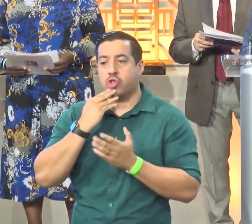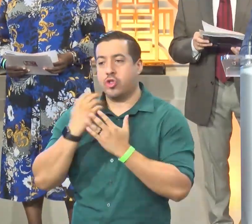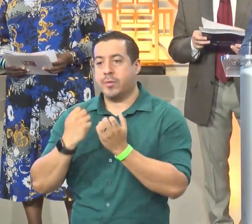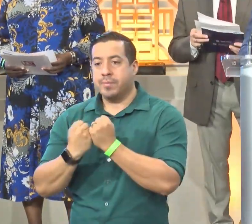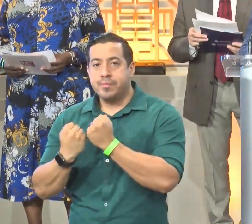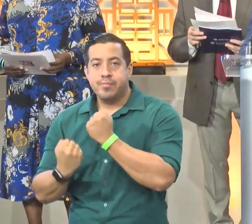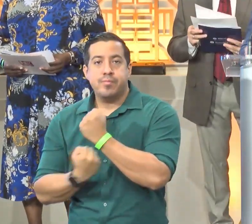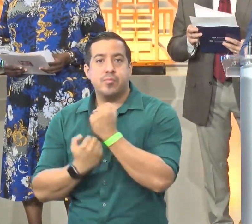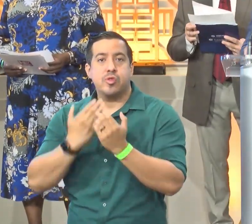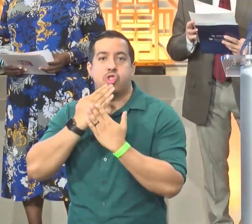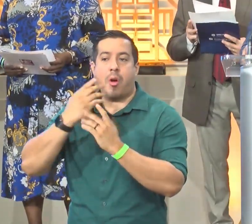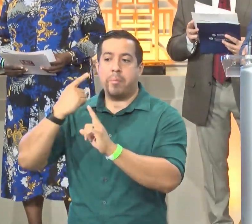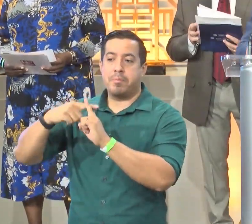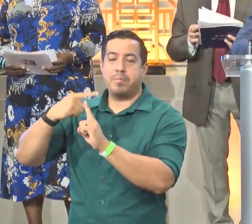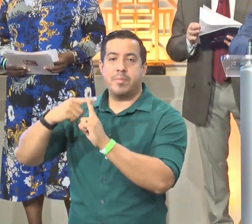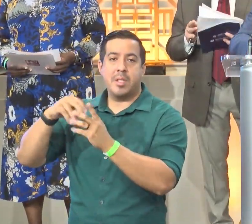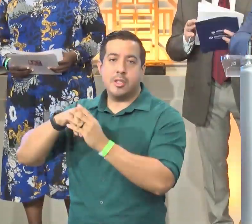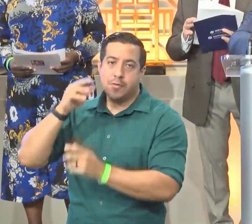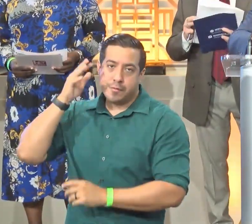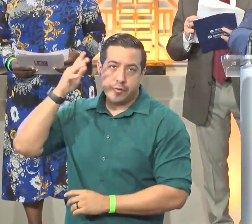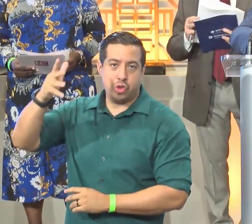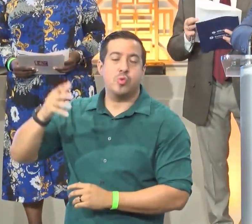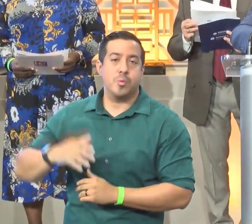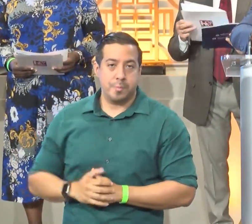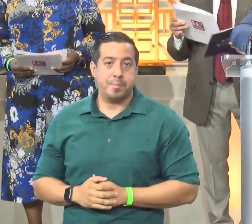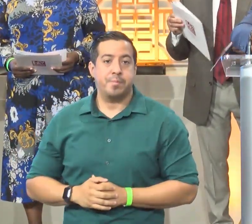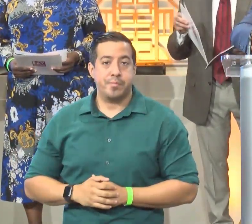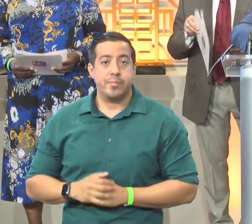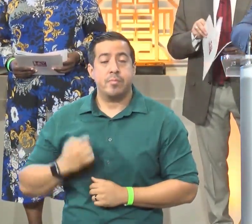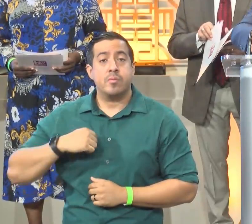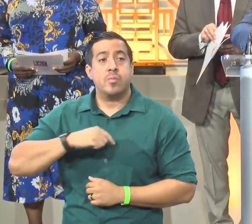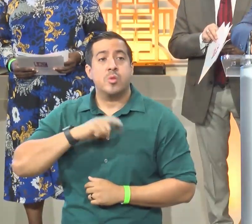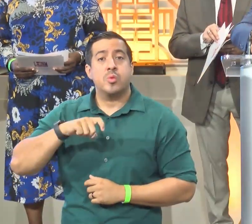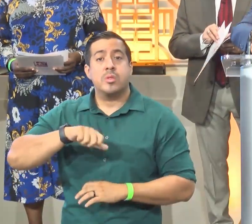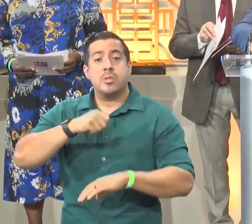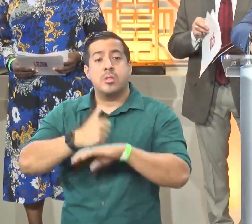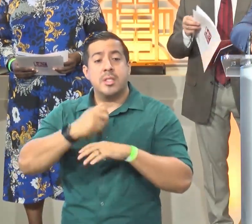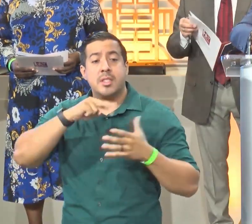better and positive future. We must also address the literacy